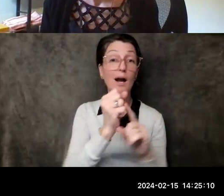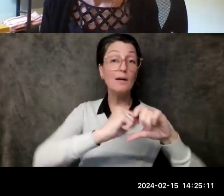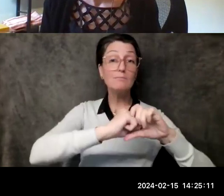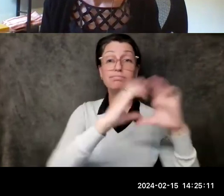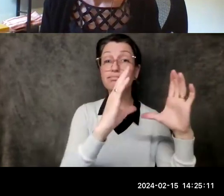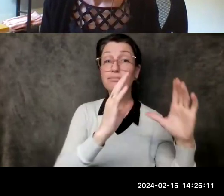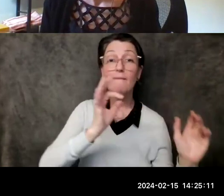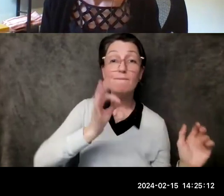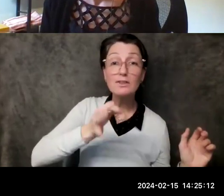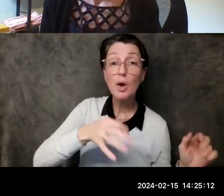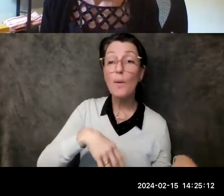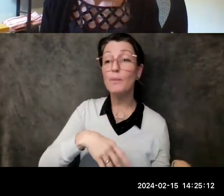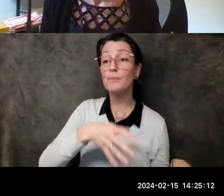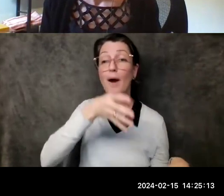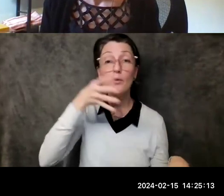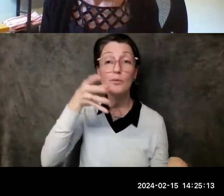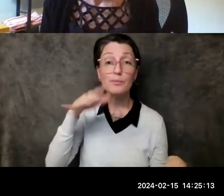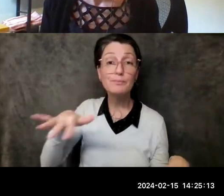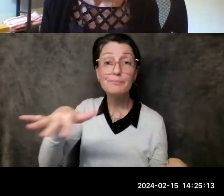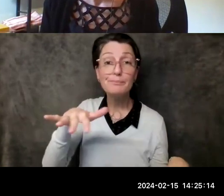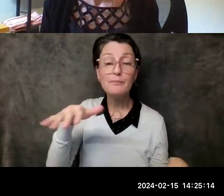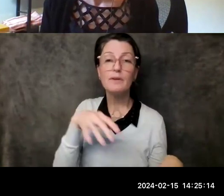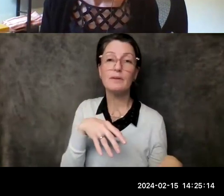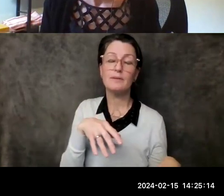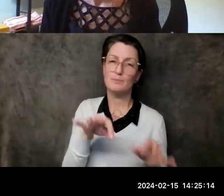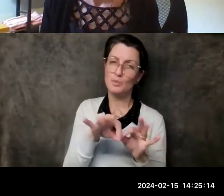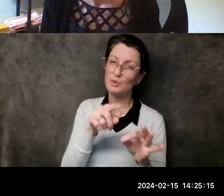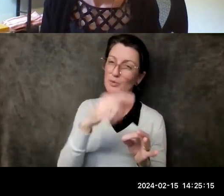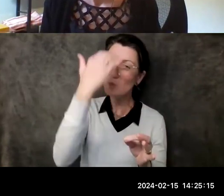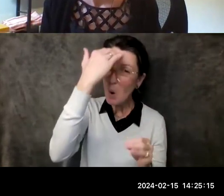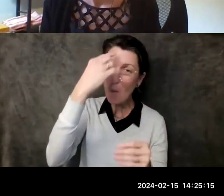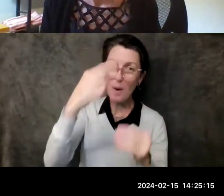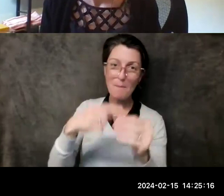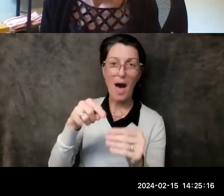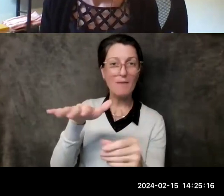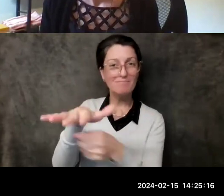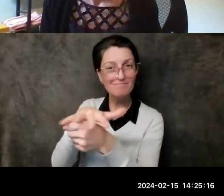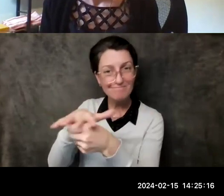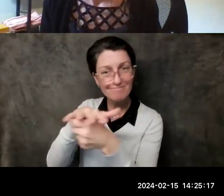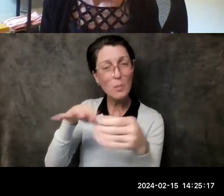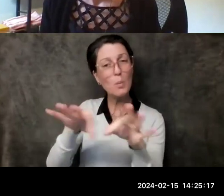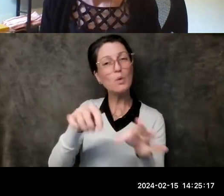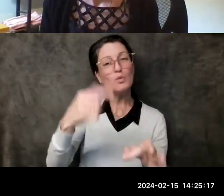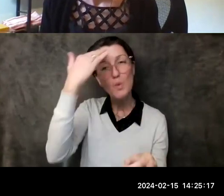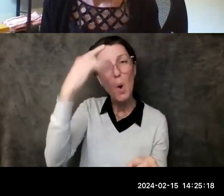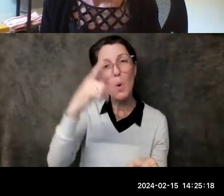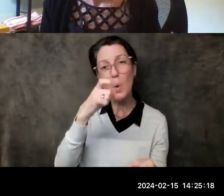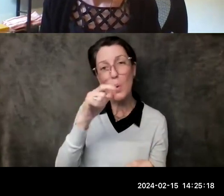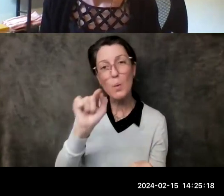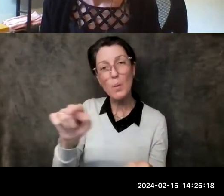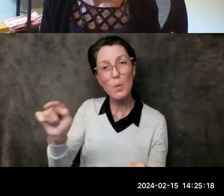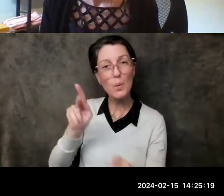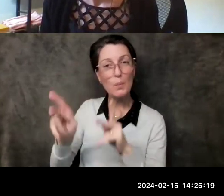the surrounding agricultural fields, you have to know about those fields and you have to know about the people that work in them. So that was